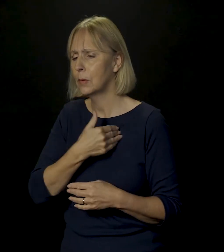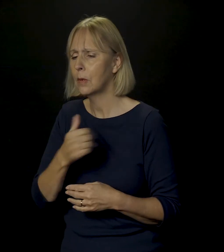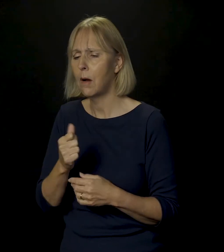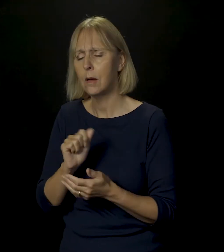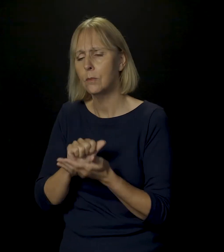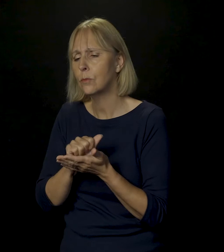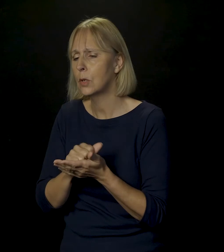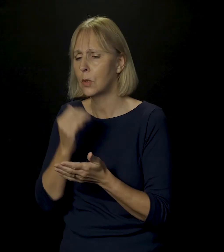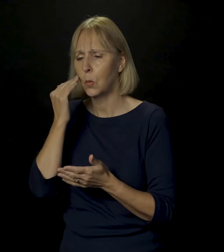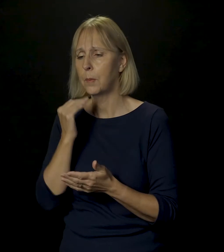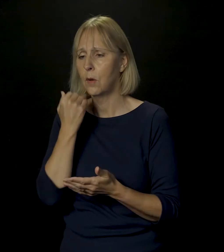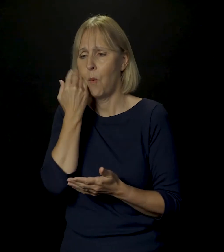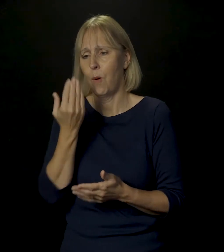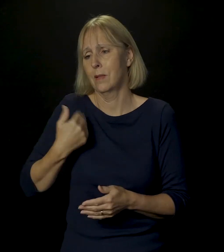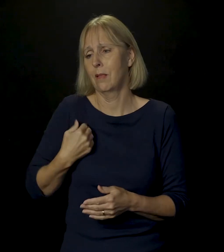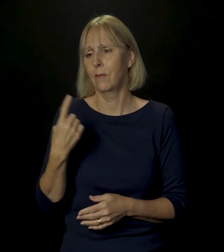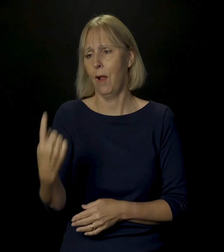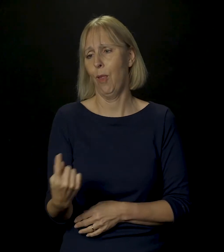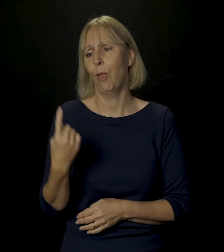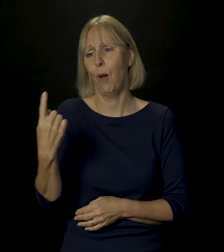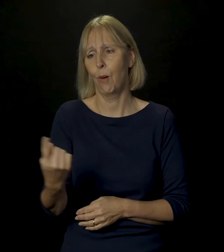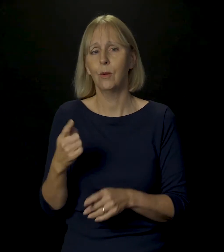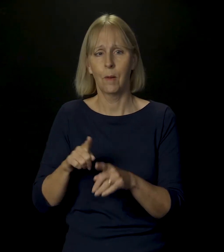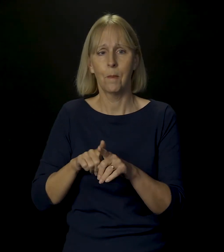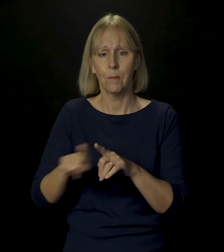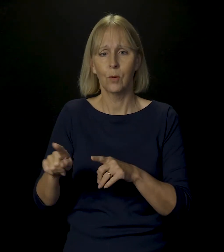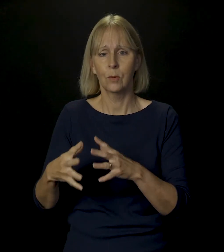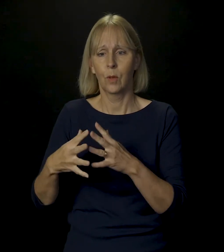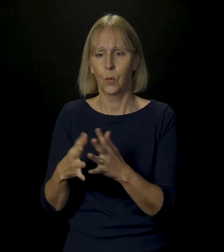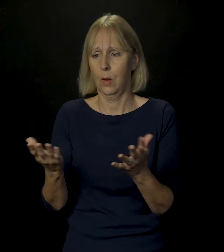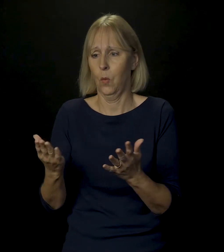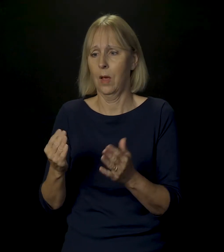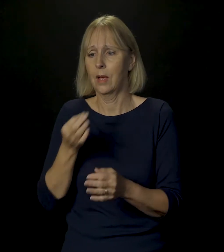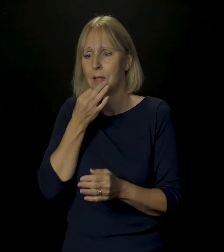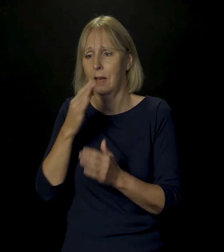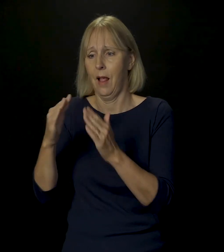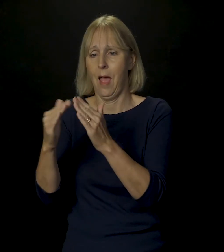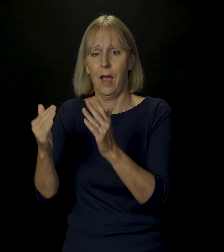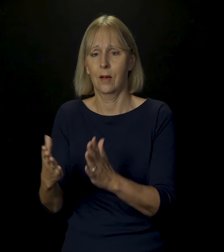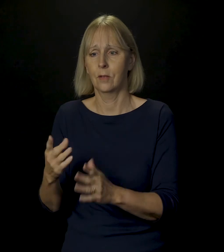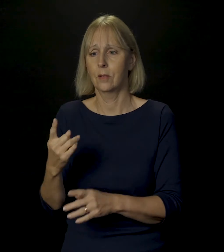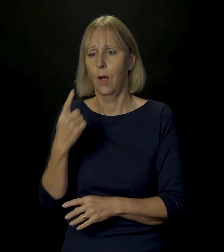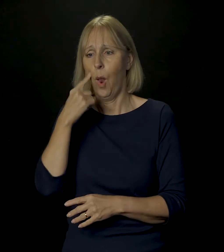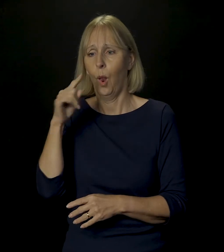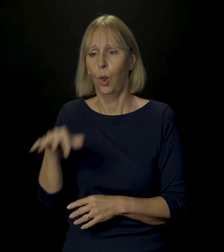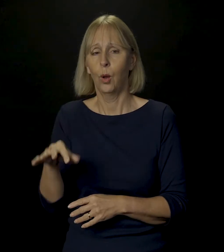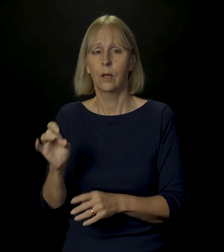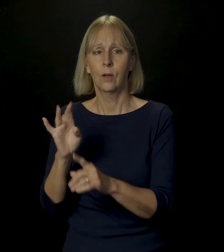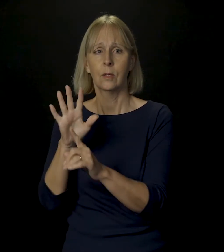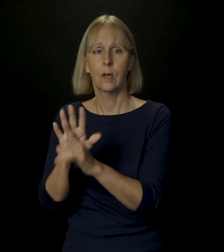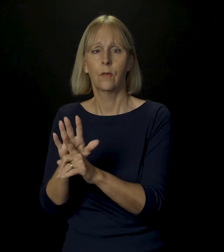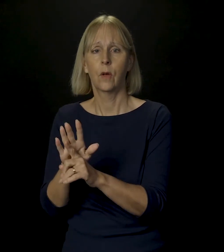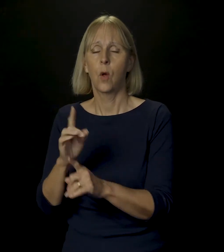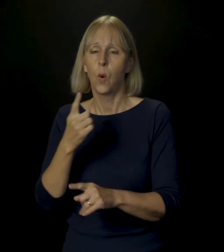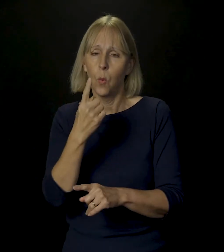always On her own Who spends Most of her time In a small house By herself Comes